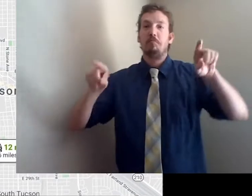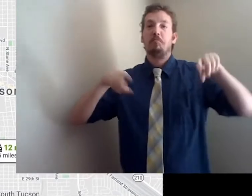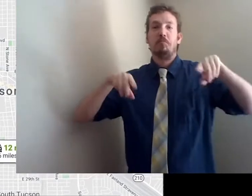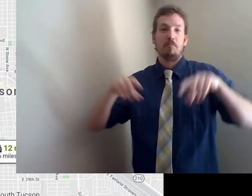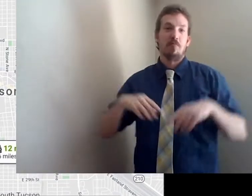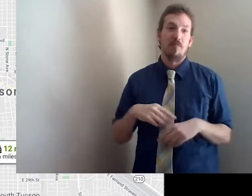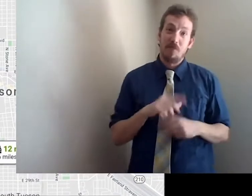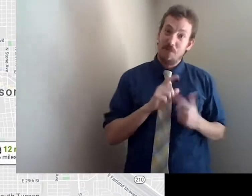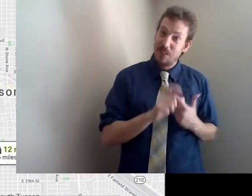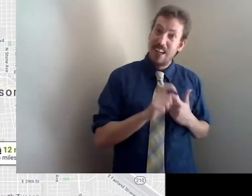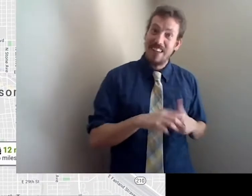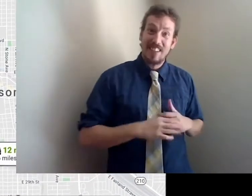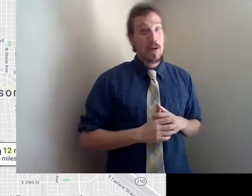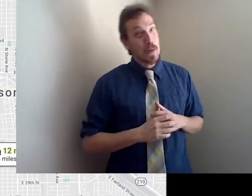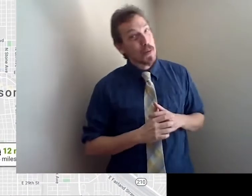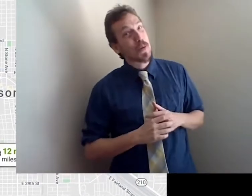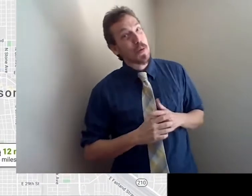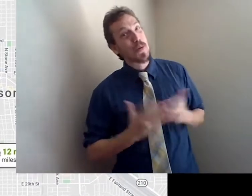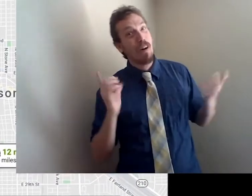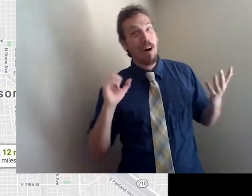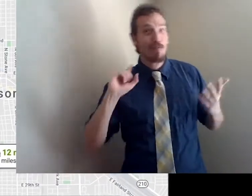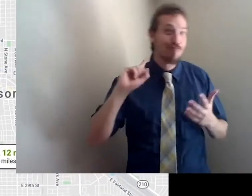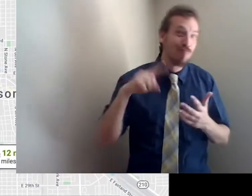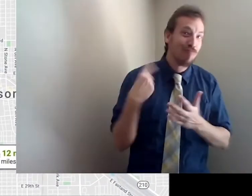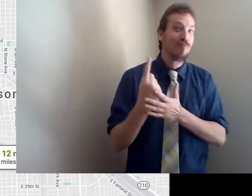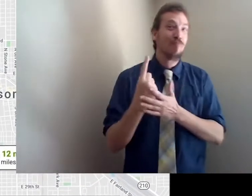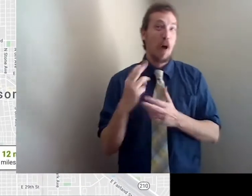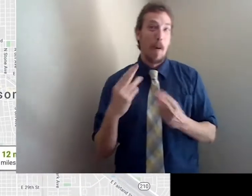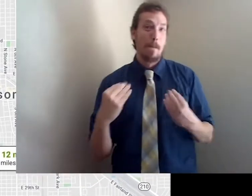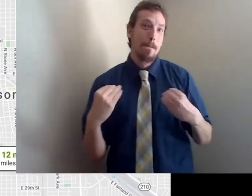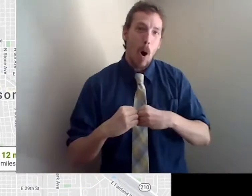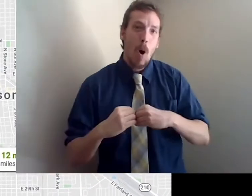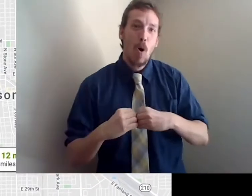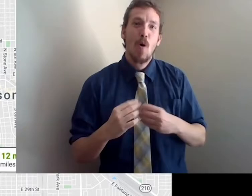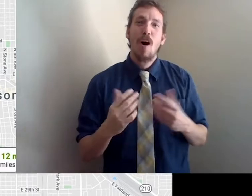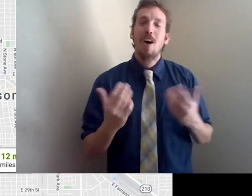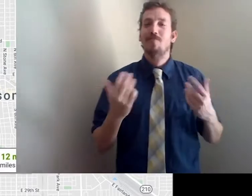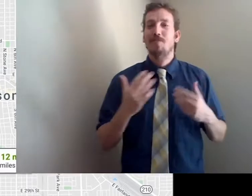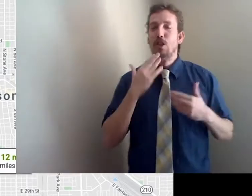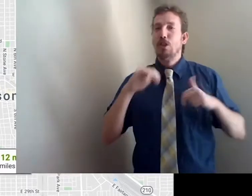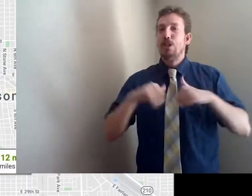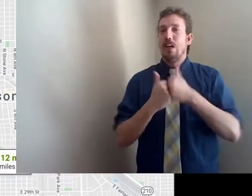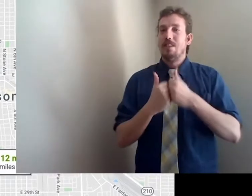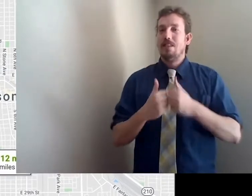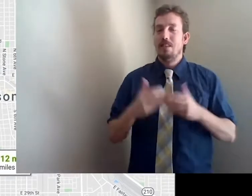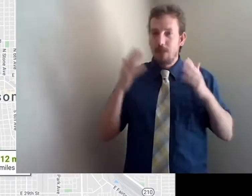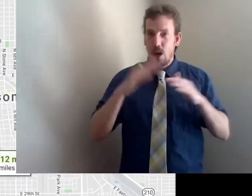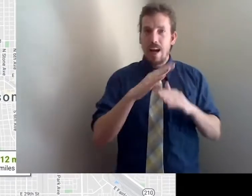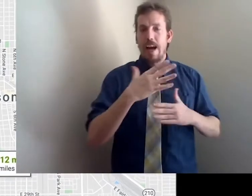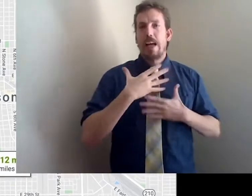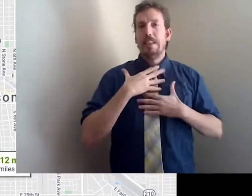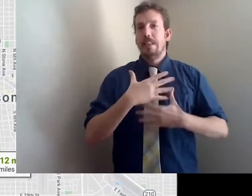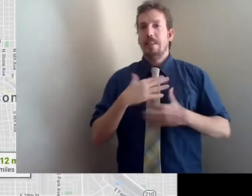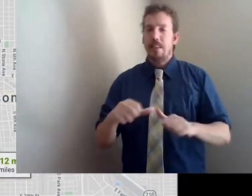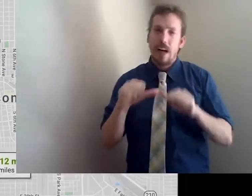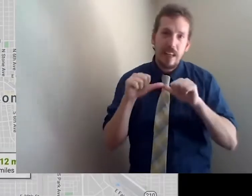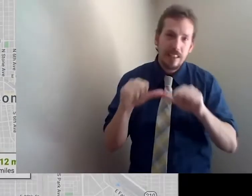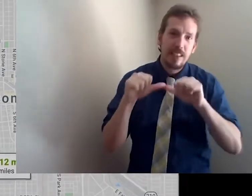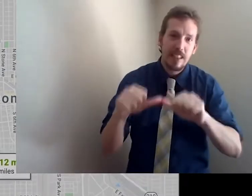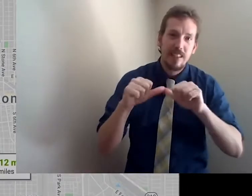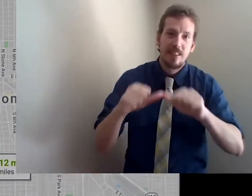Bell, that usually takes you about less than 5 minutes. But if you're running, yeah, it's more like an